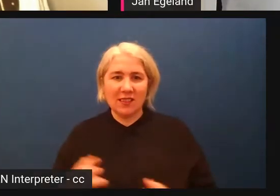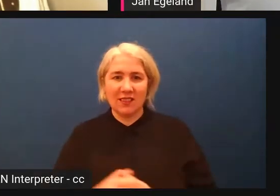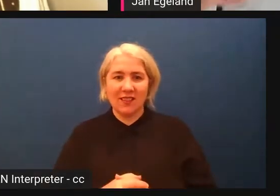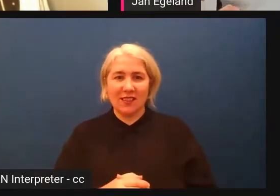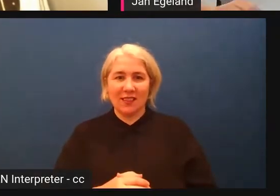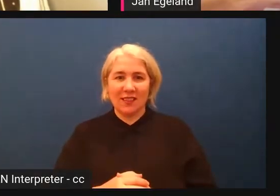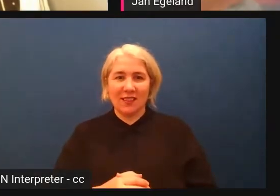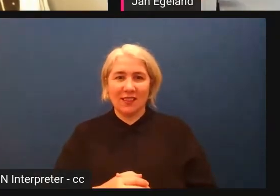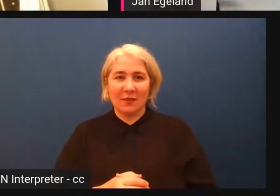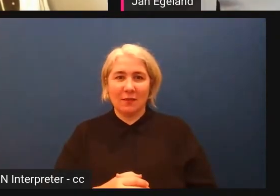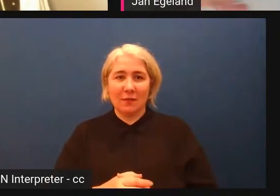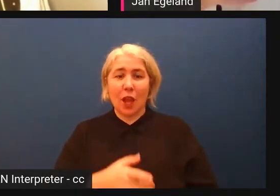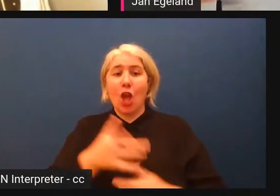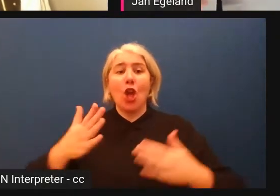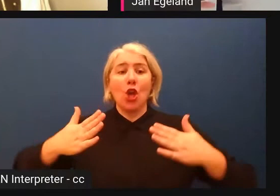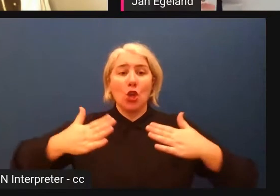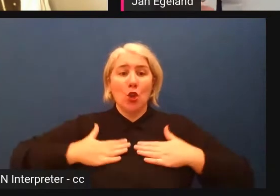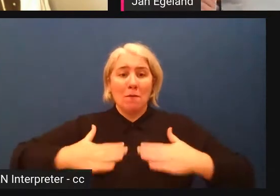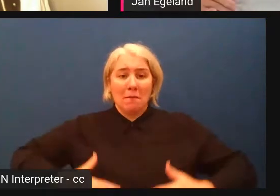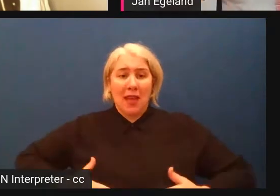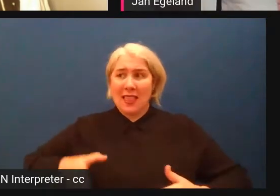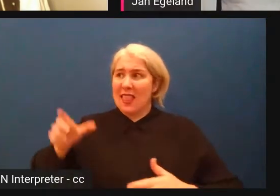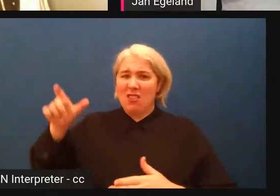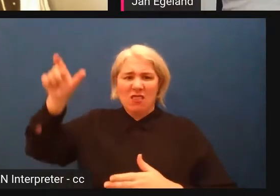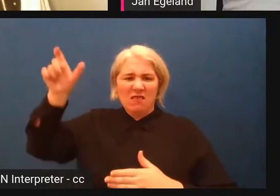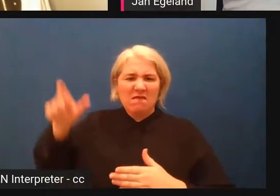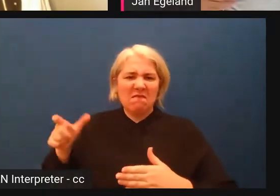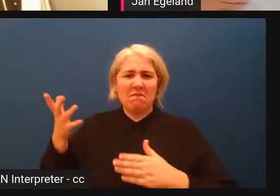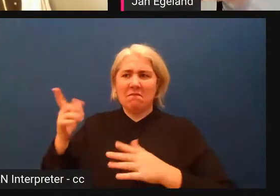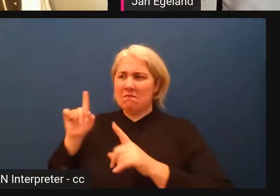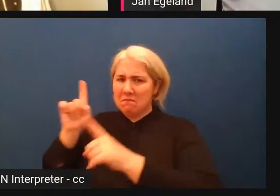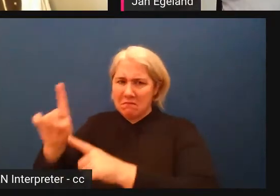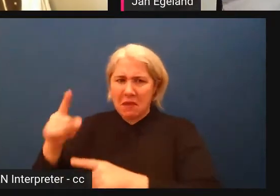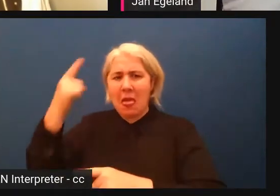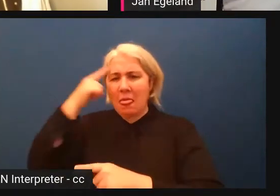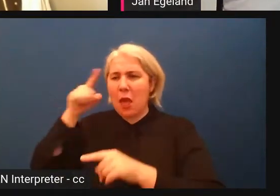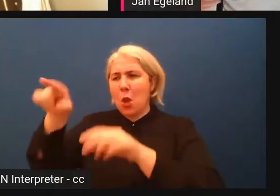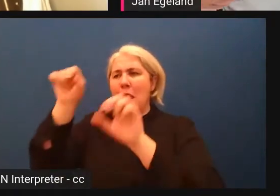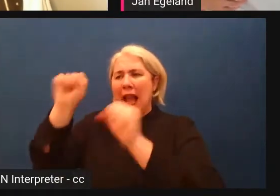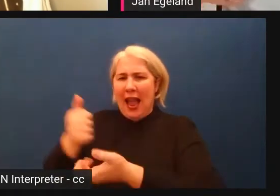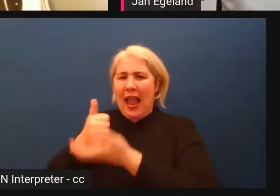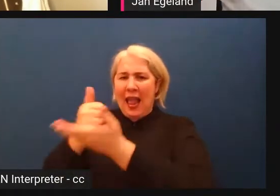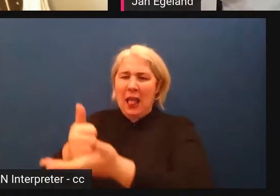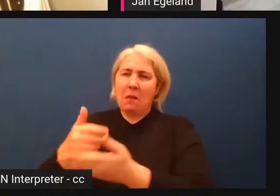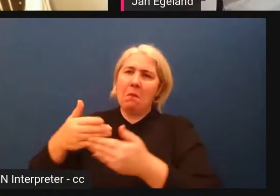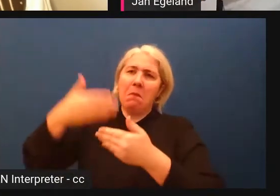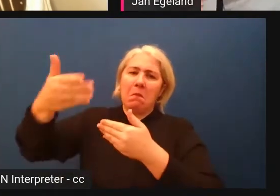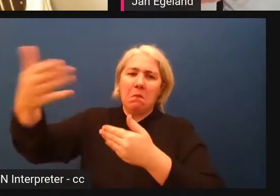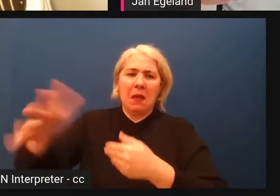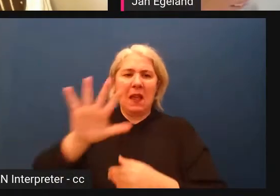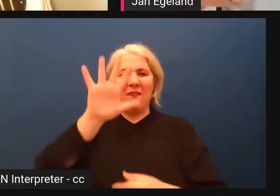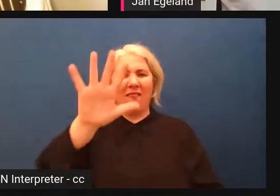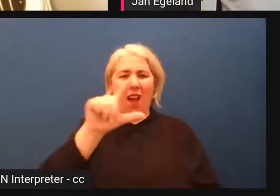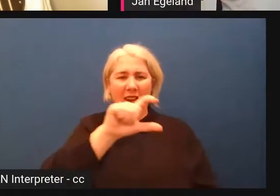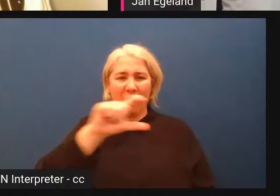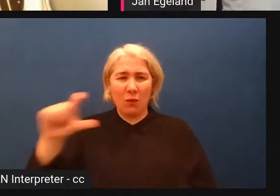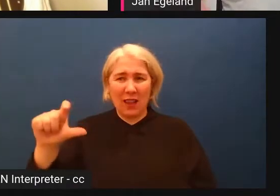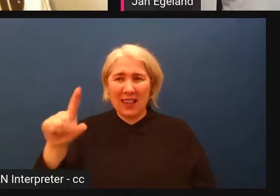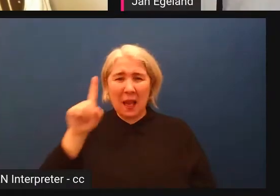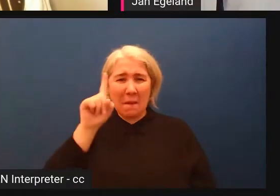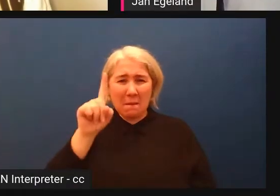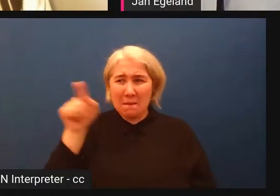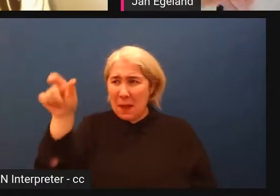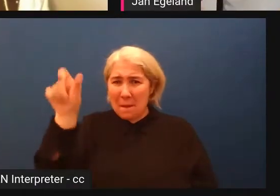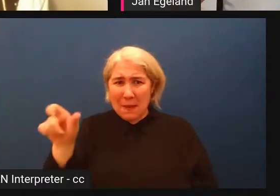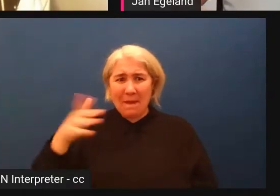humanitarians, have 5 weeks. In 5 weeks. So this discussion in donor capitals and also in seminars